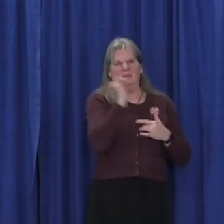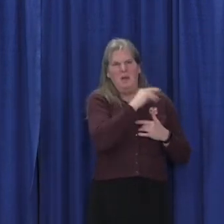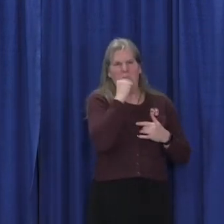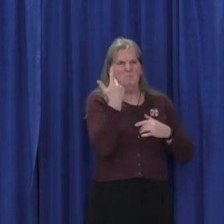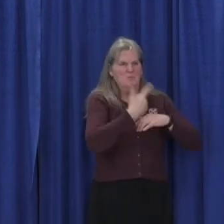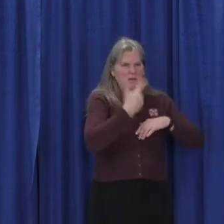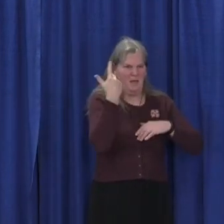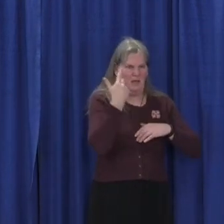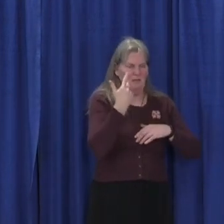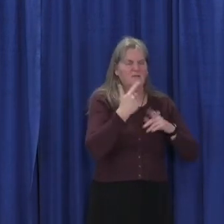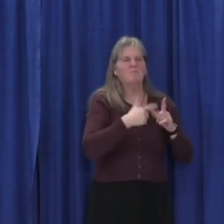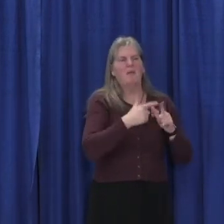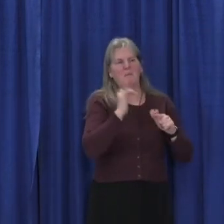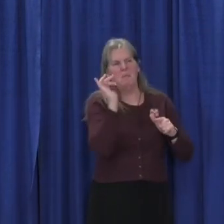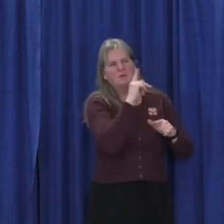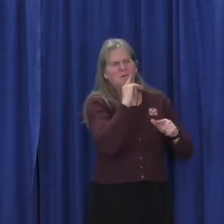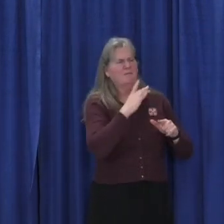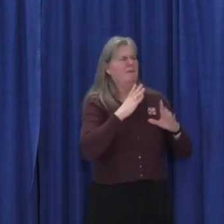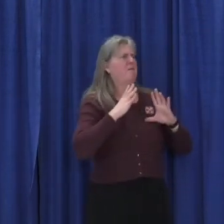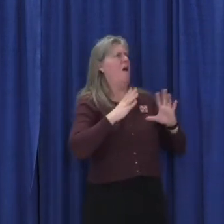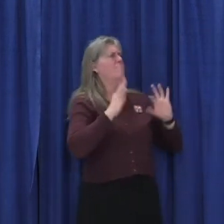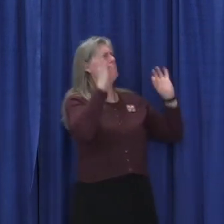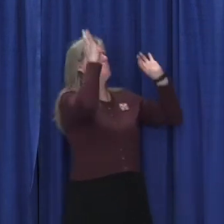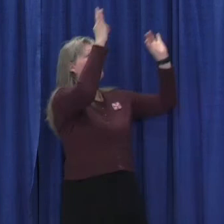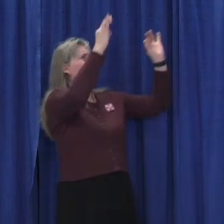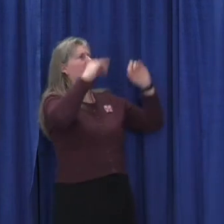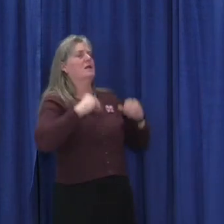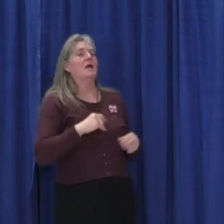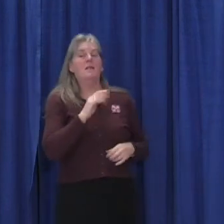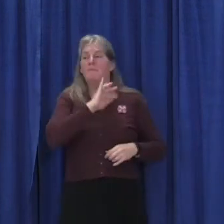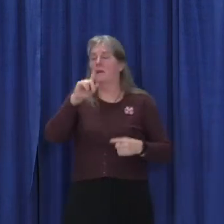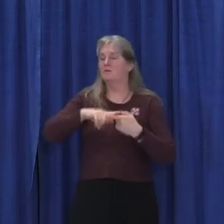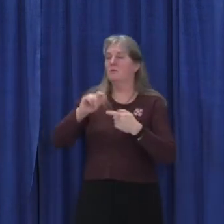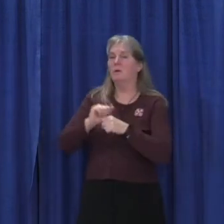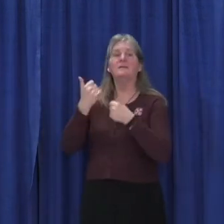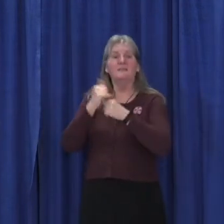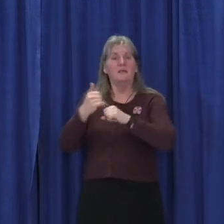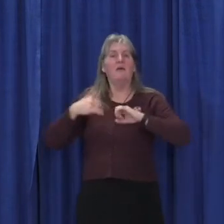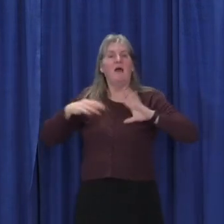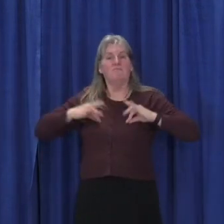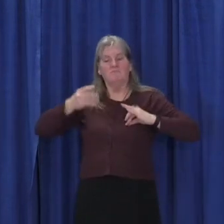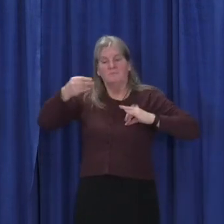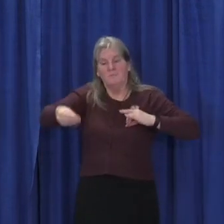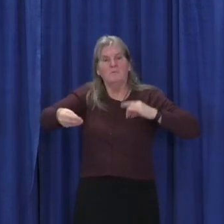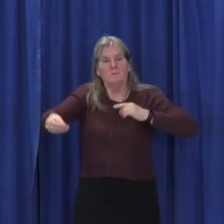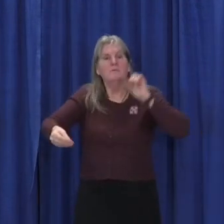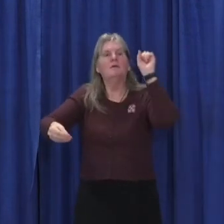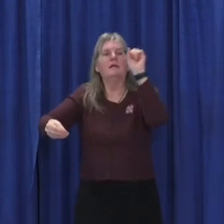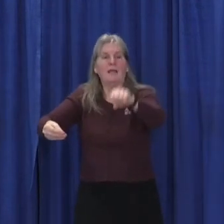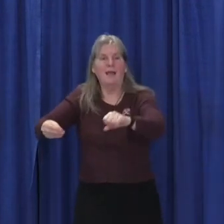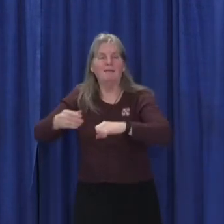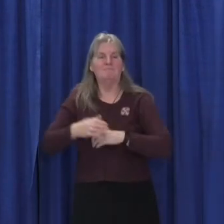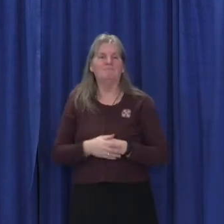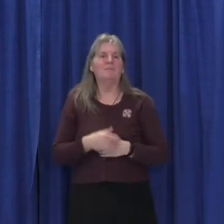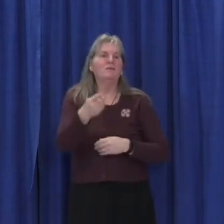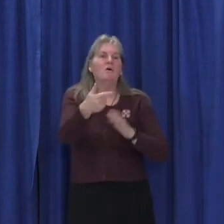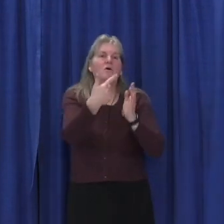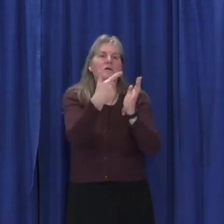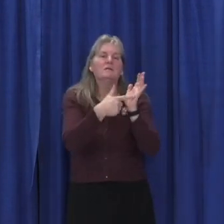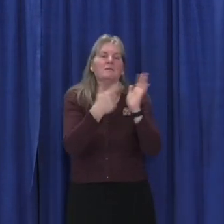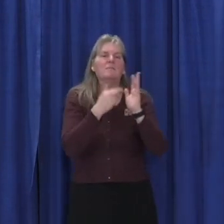that's also part of what we're seeing is that what's been seen across the country is sometimes people they test